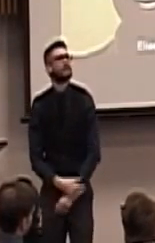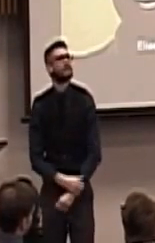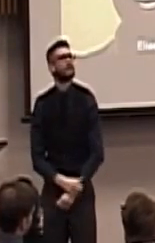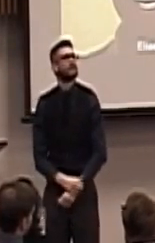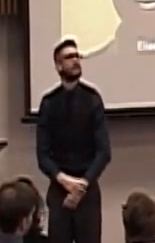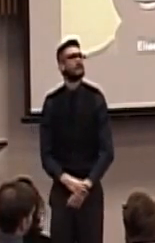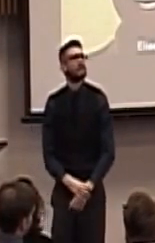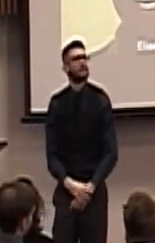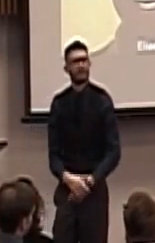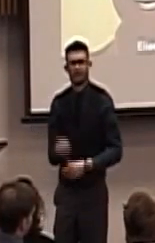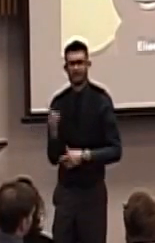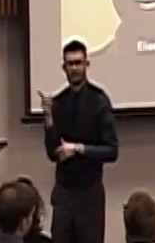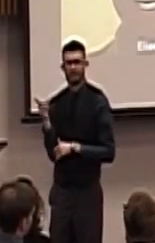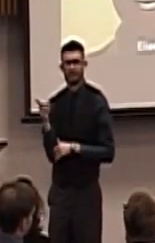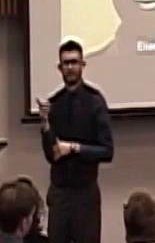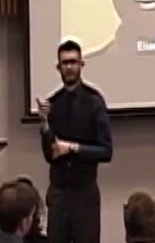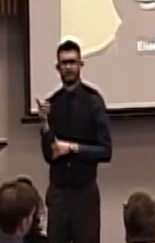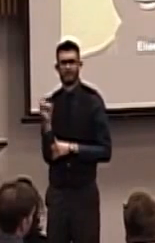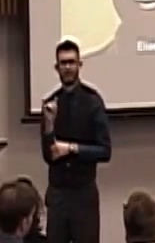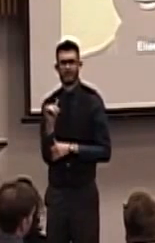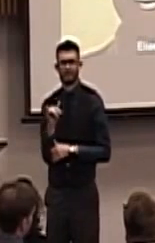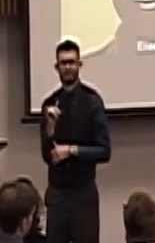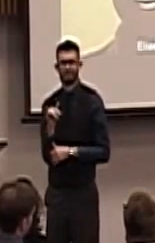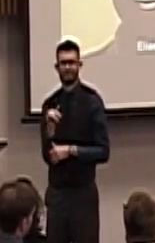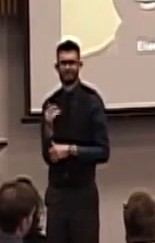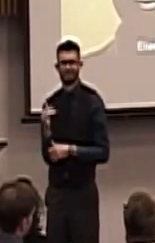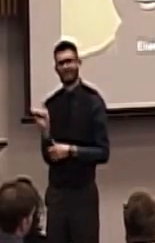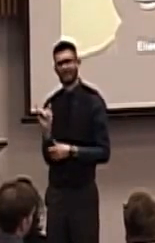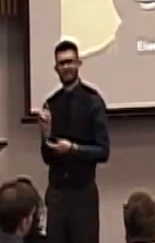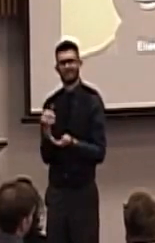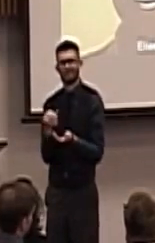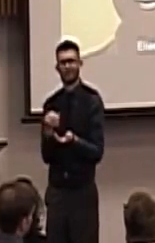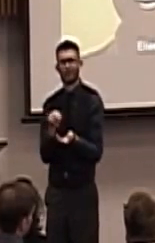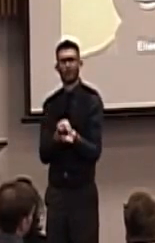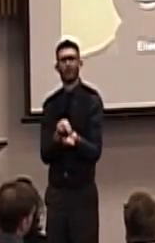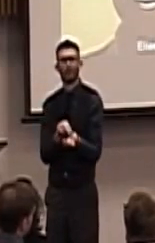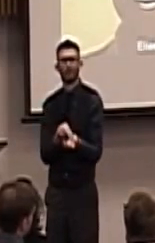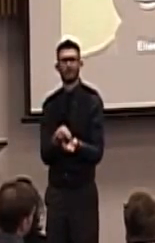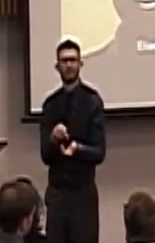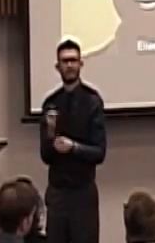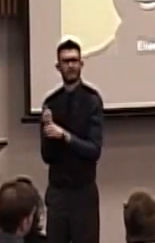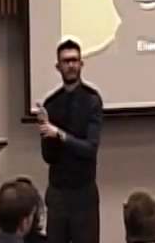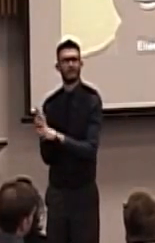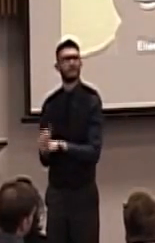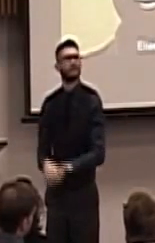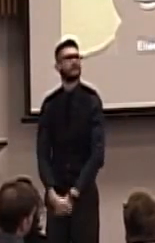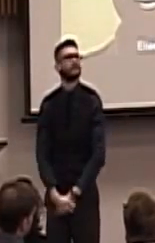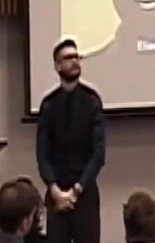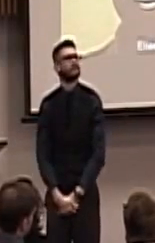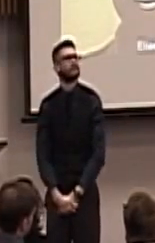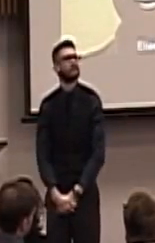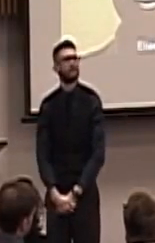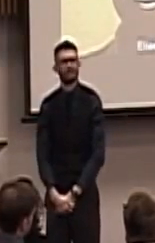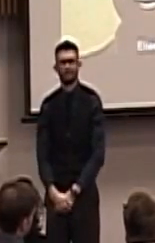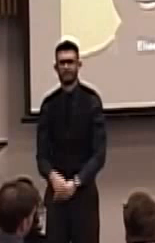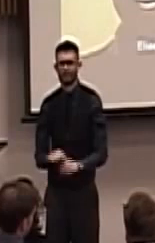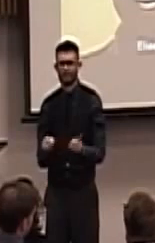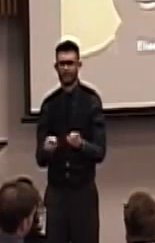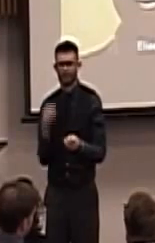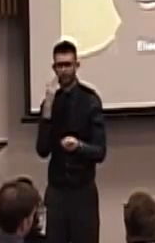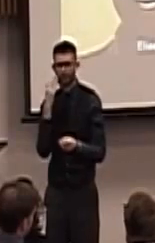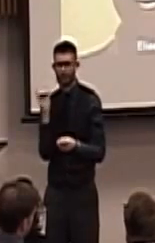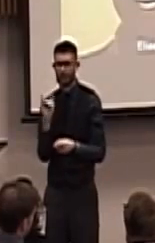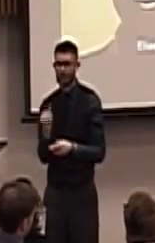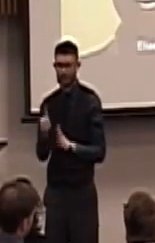But he's actually like a nurse practitioner or something like that. But, when a surgery is a life and